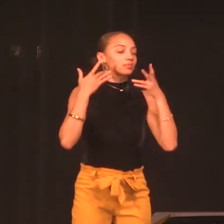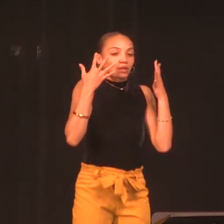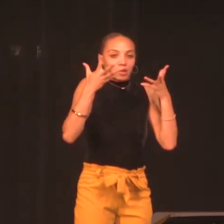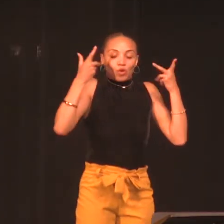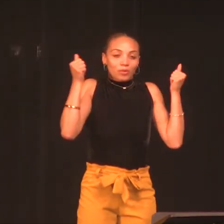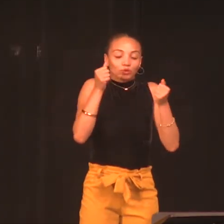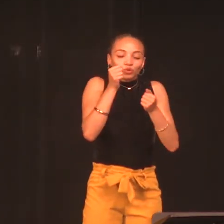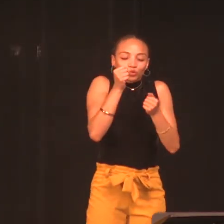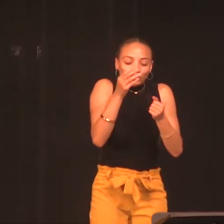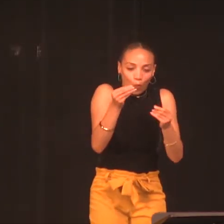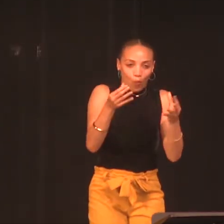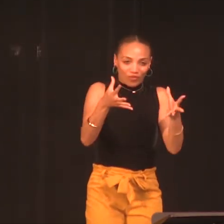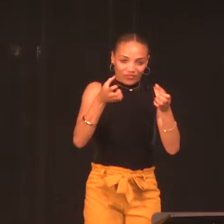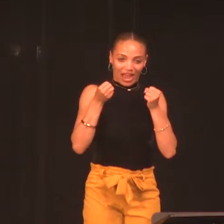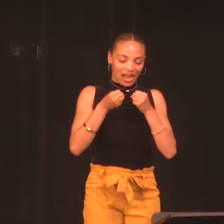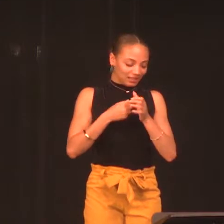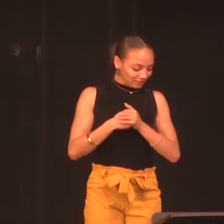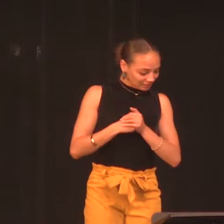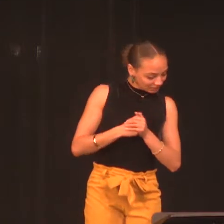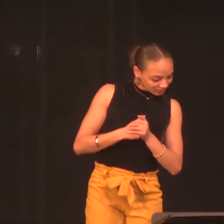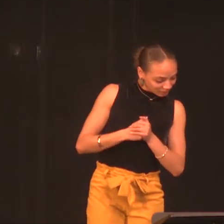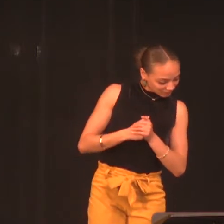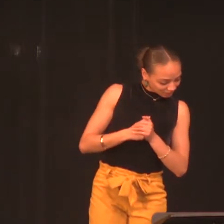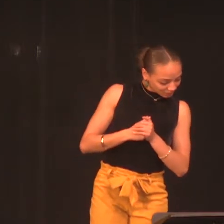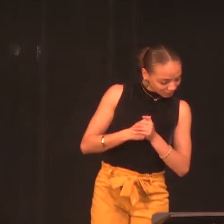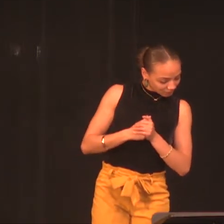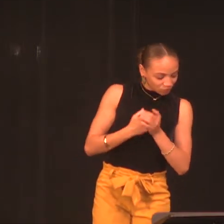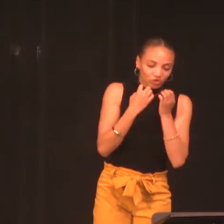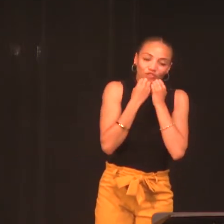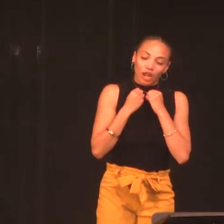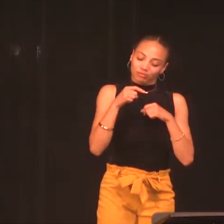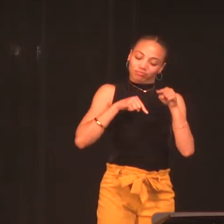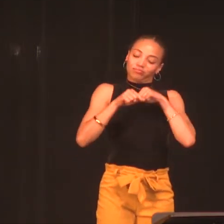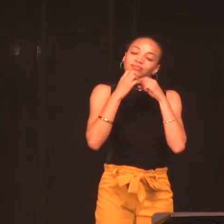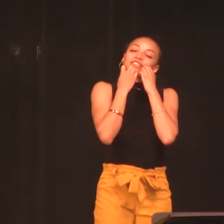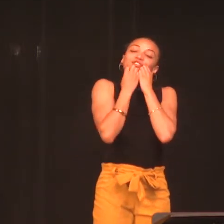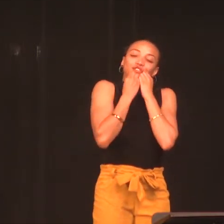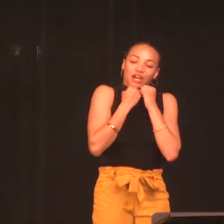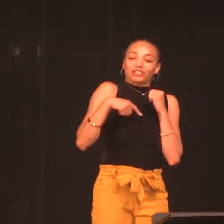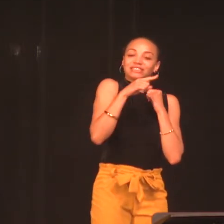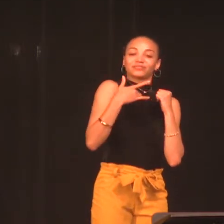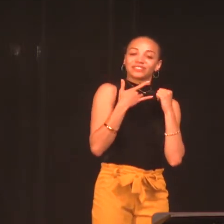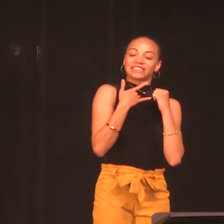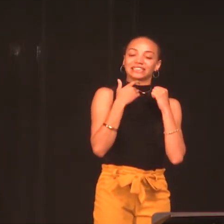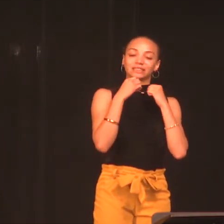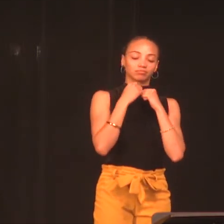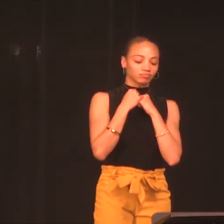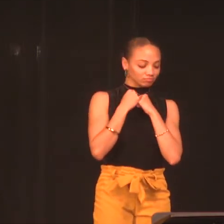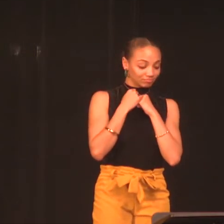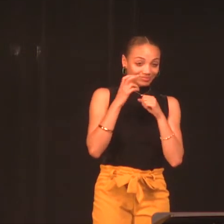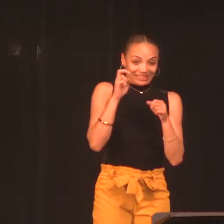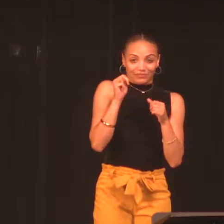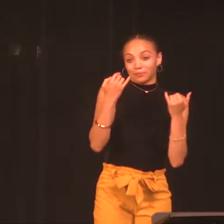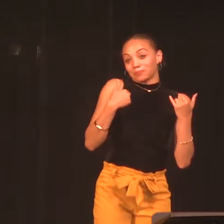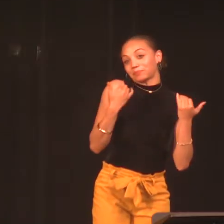Feel every second. Time will go by so quickly if you don't. Cherish that